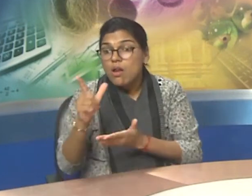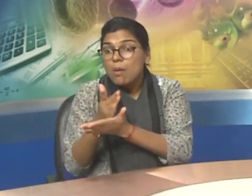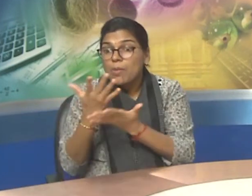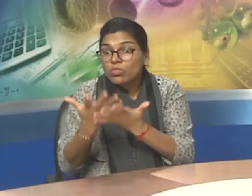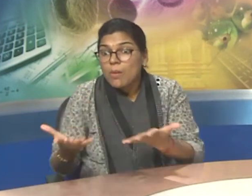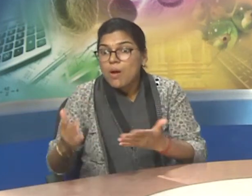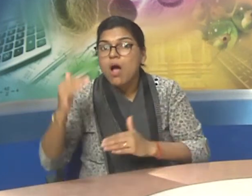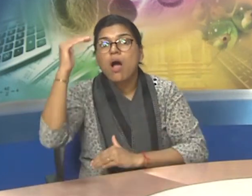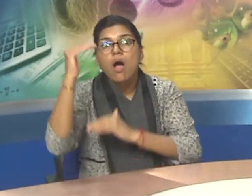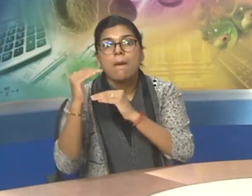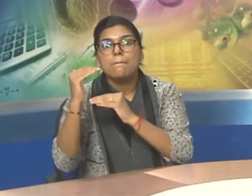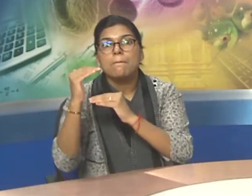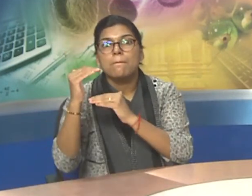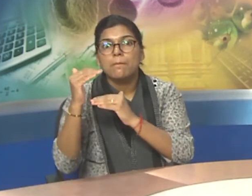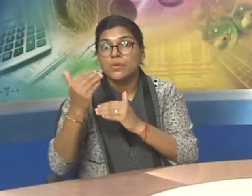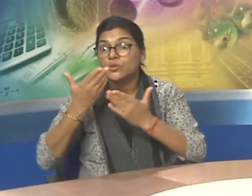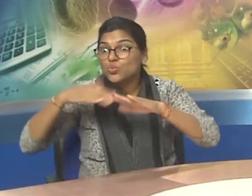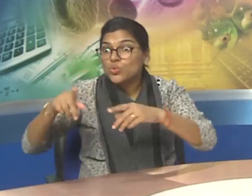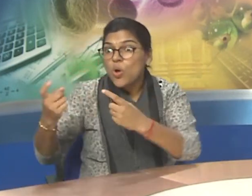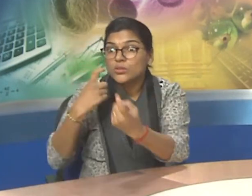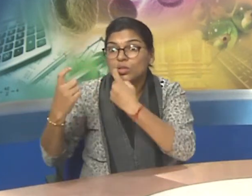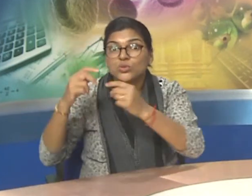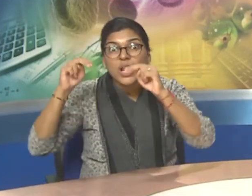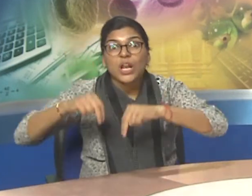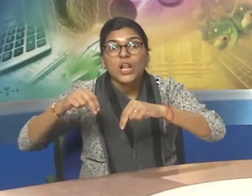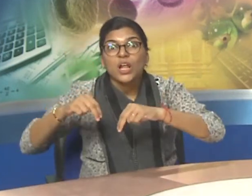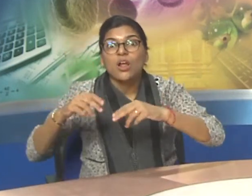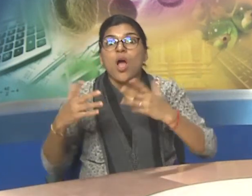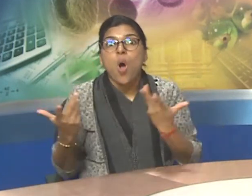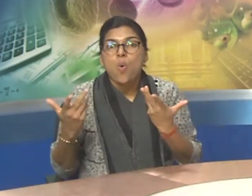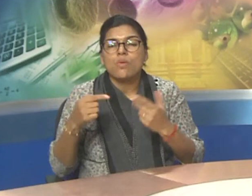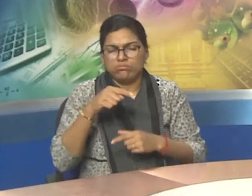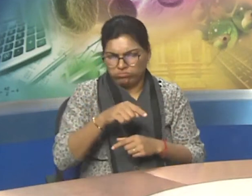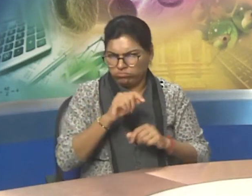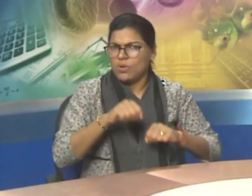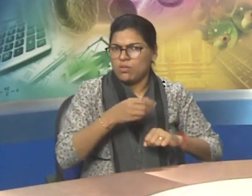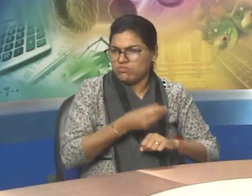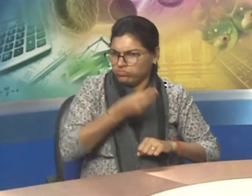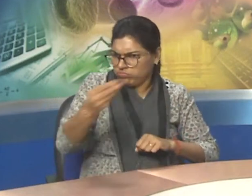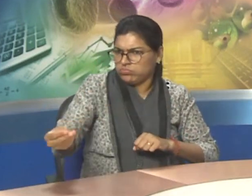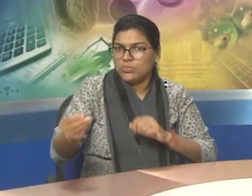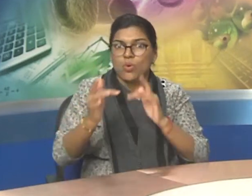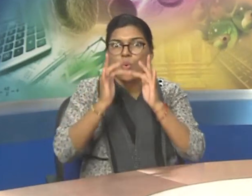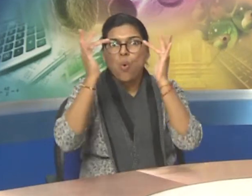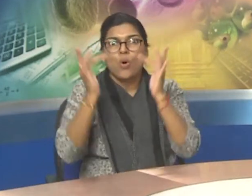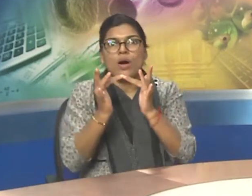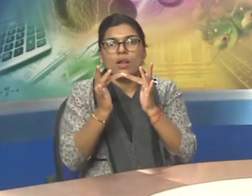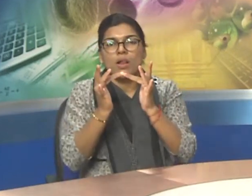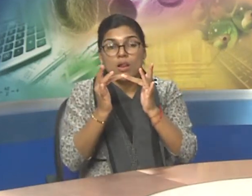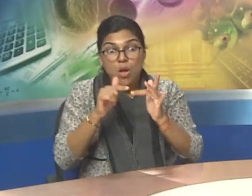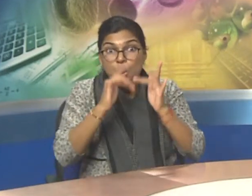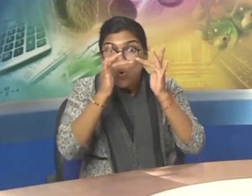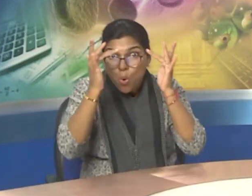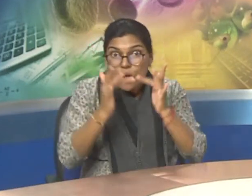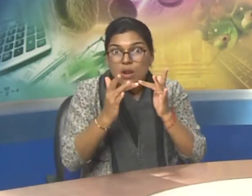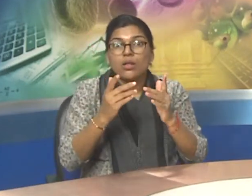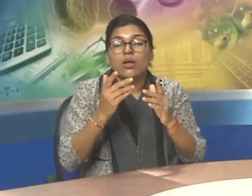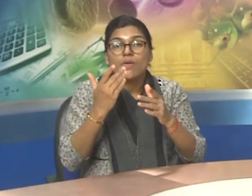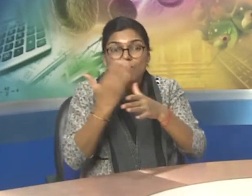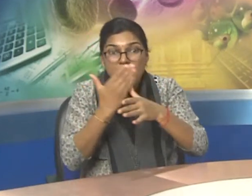shelf. We buy the book according to the need of the reader, and also according to the need,